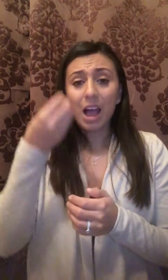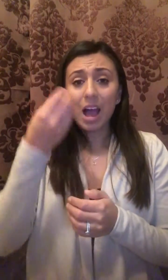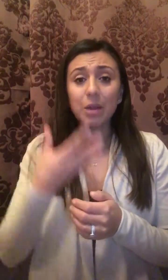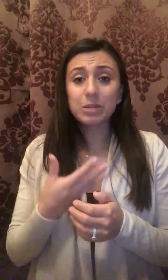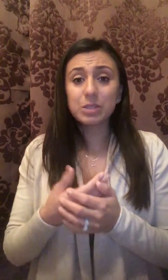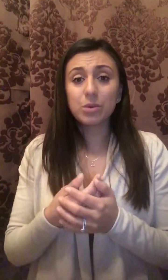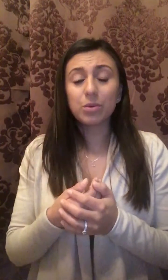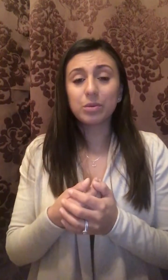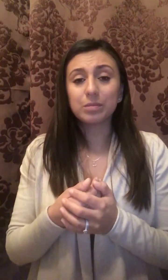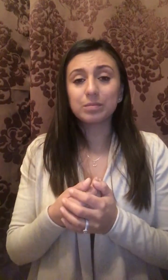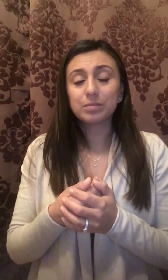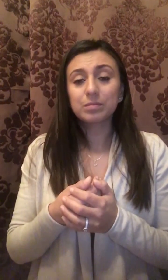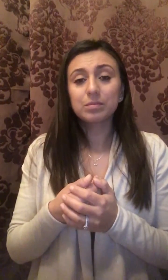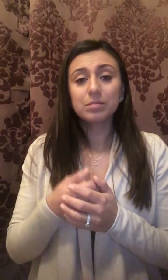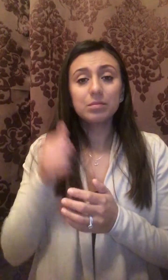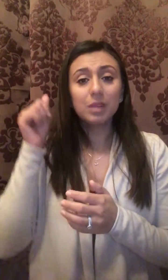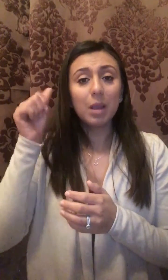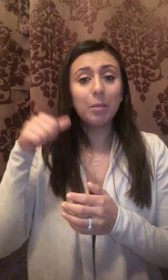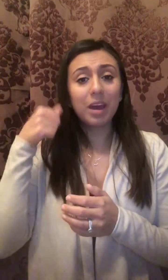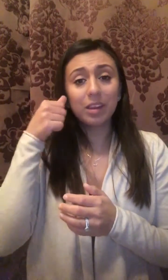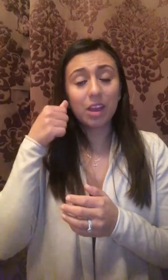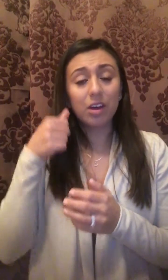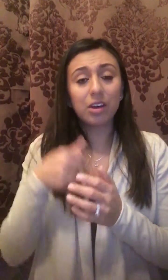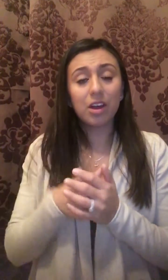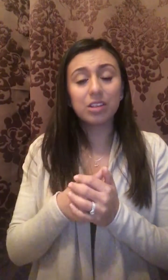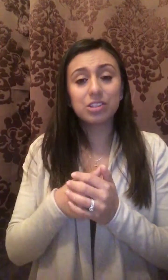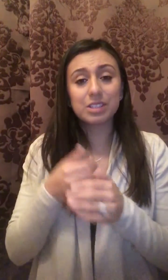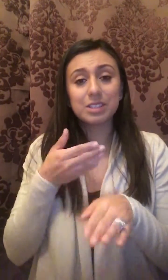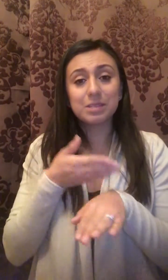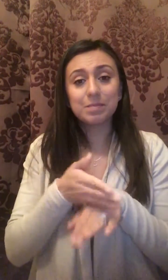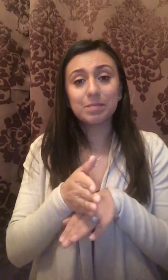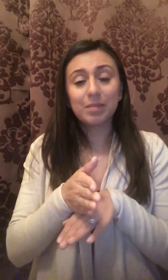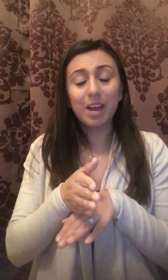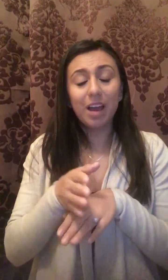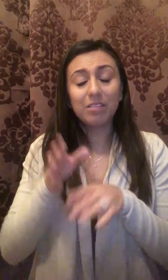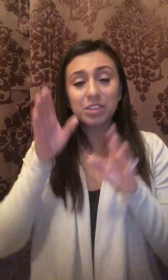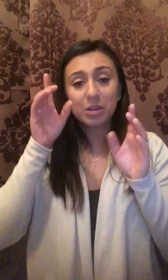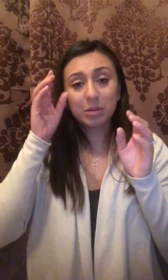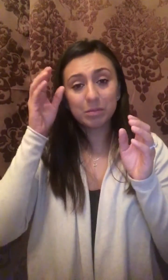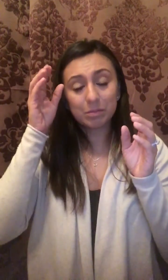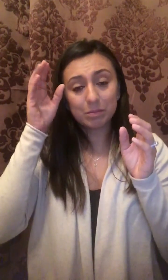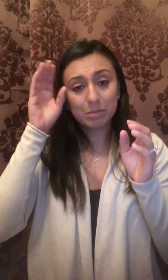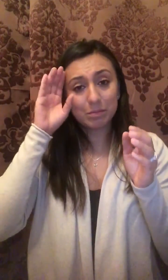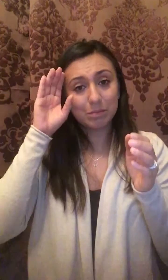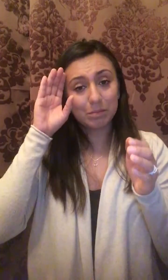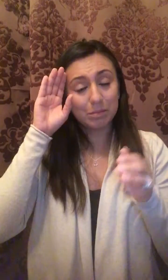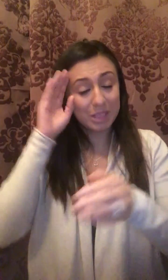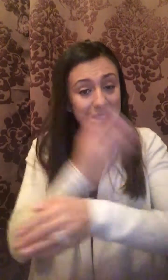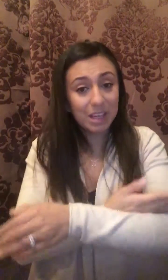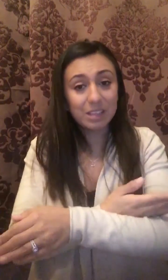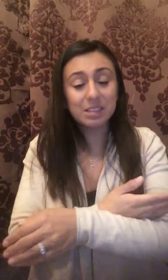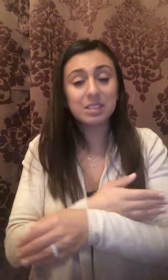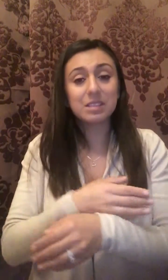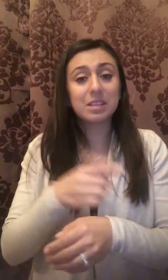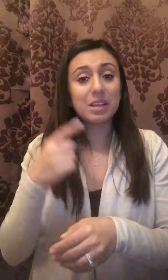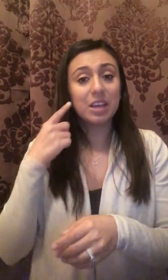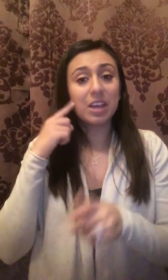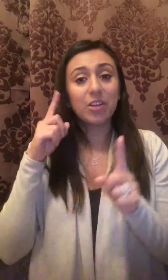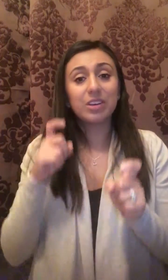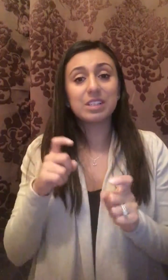I was told by the audiologist after my son's hearing